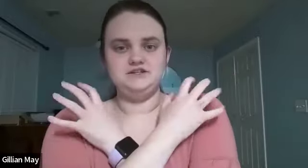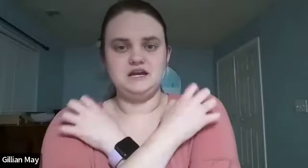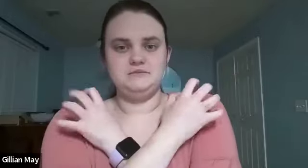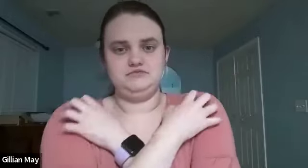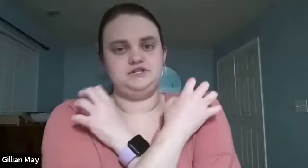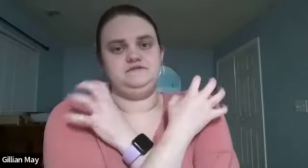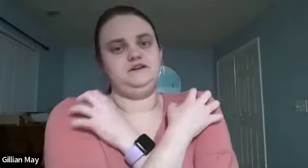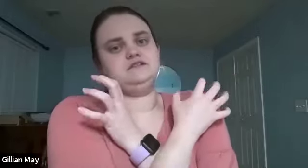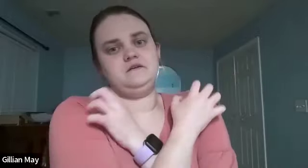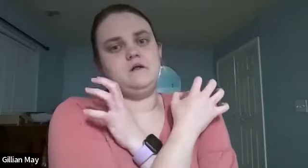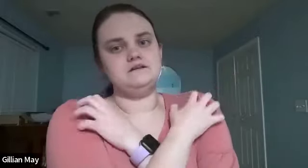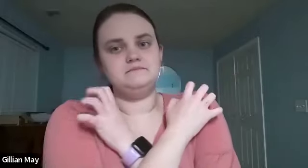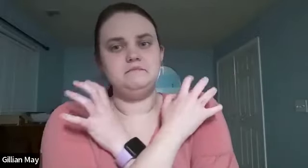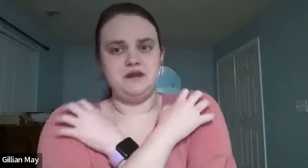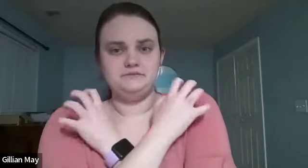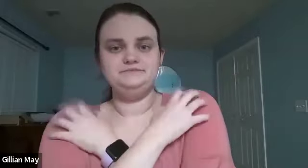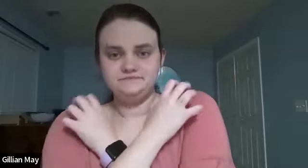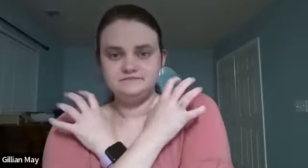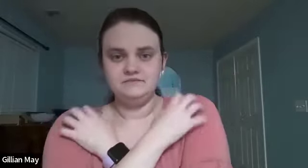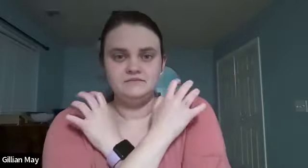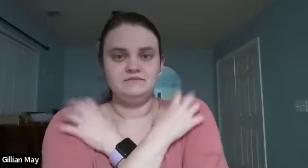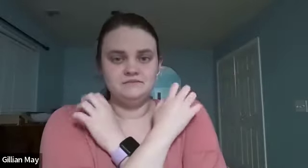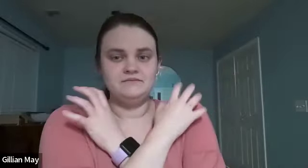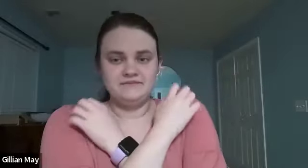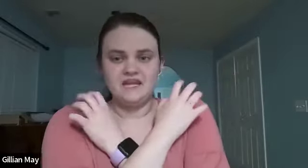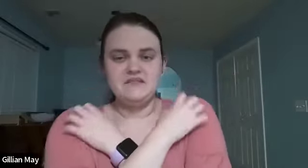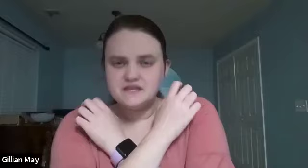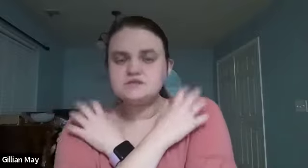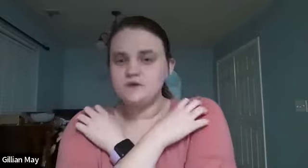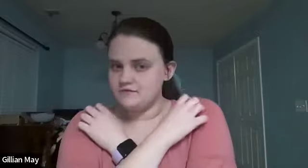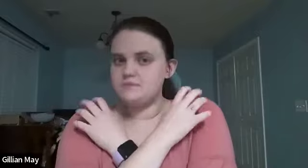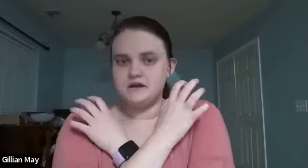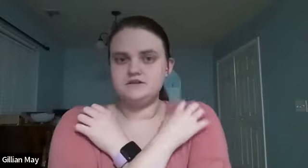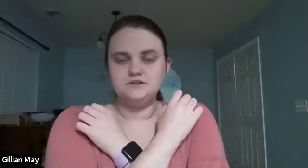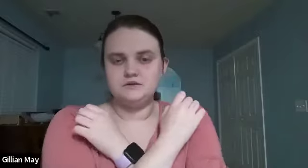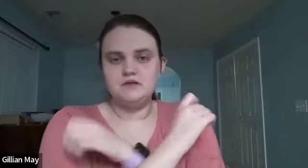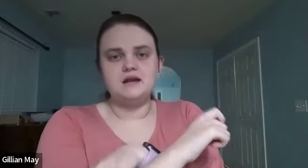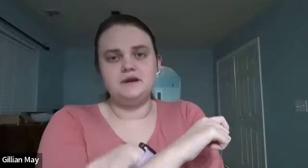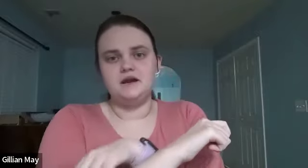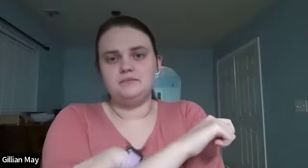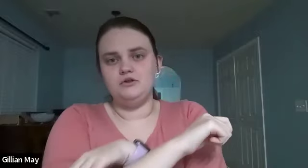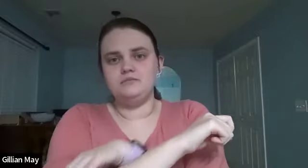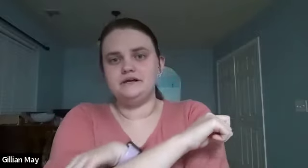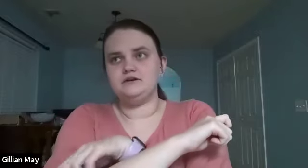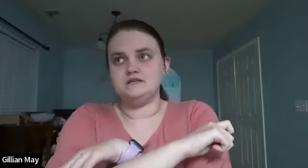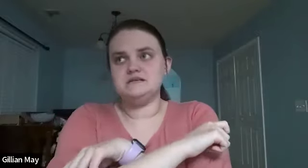just kind of brush your fingers like the claws. Bear. And this one's for every bear. So if you're doing black bear, polar bear, grizzly